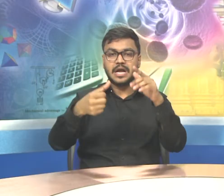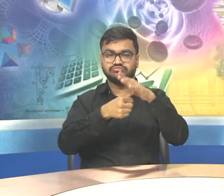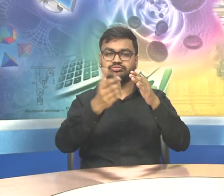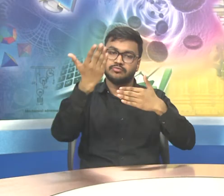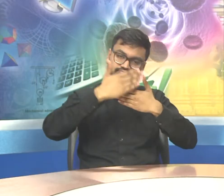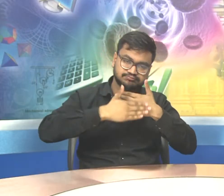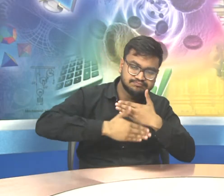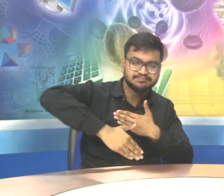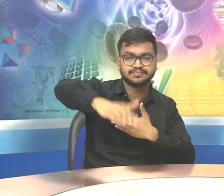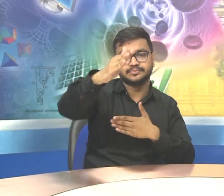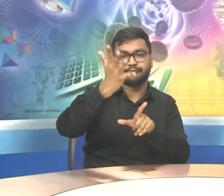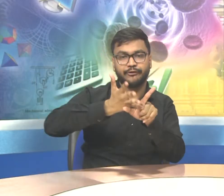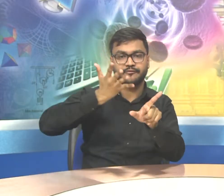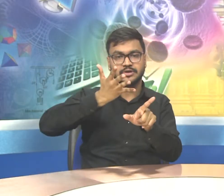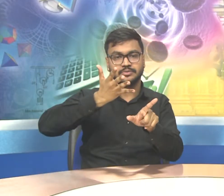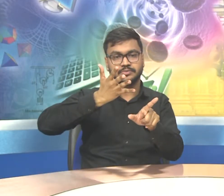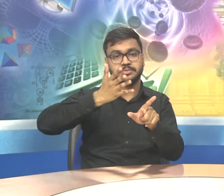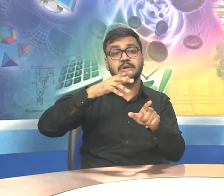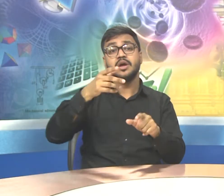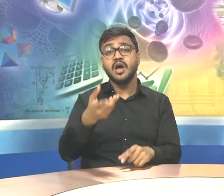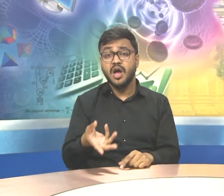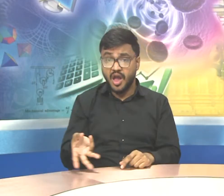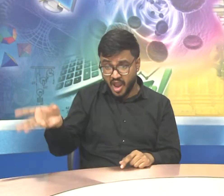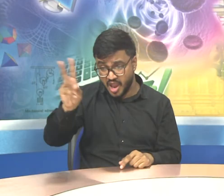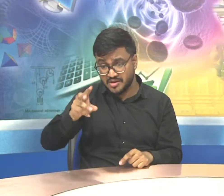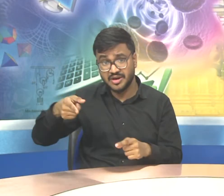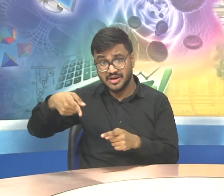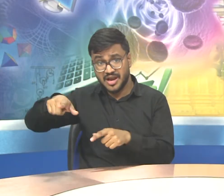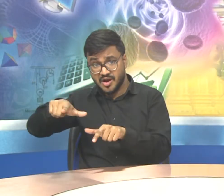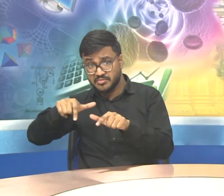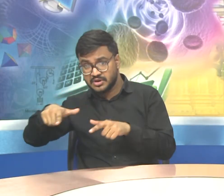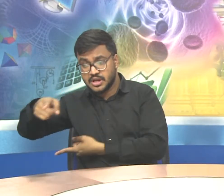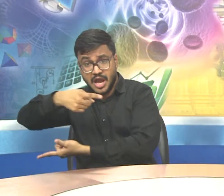His or her term of office